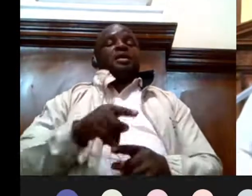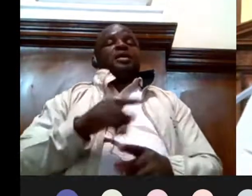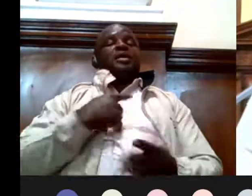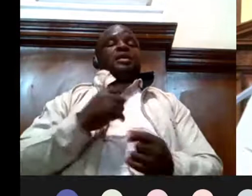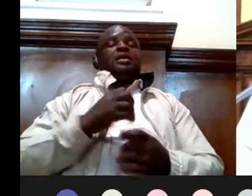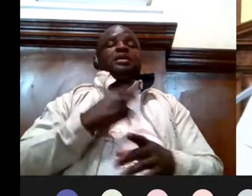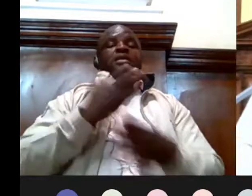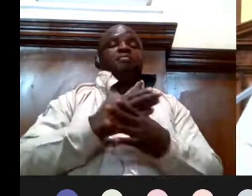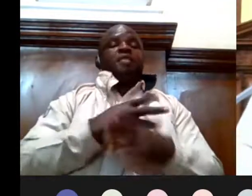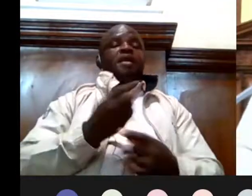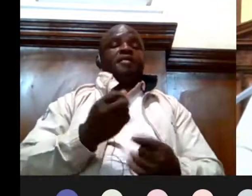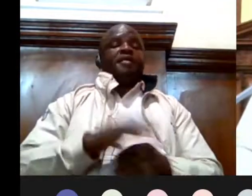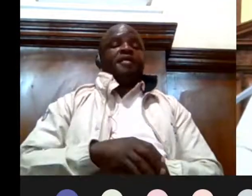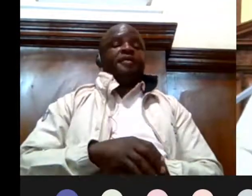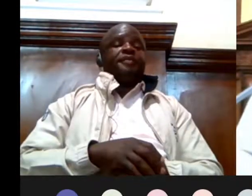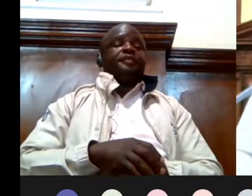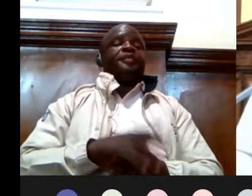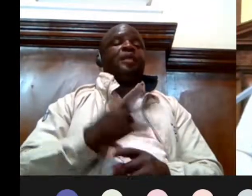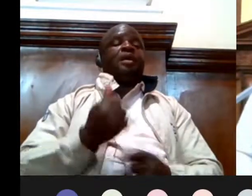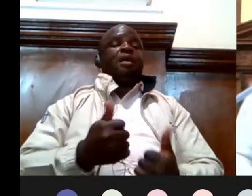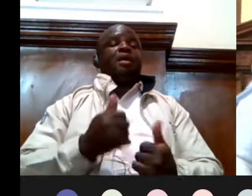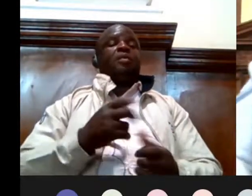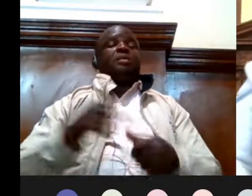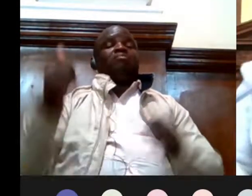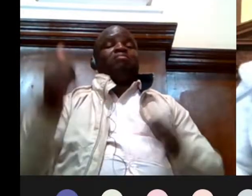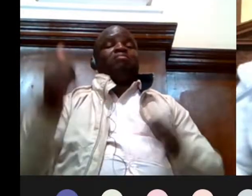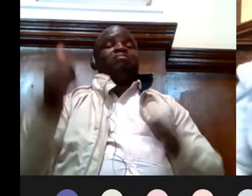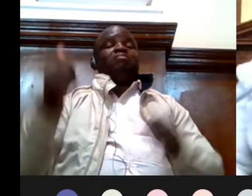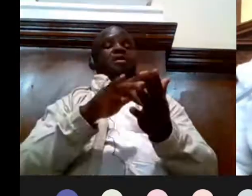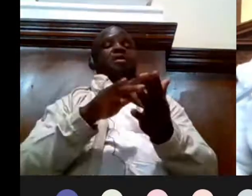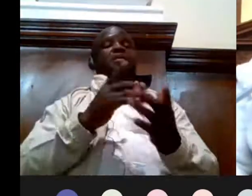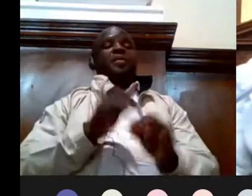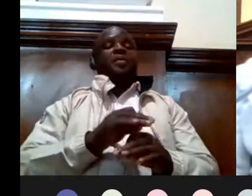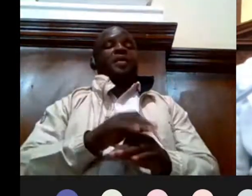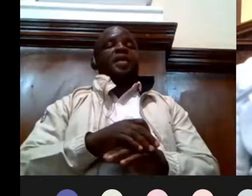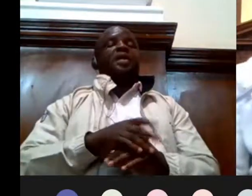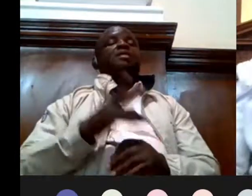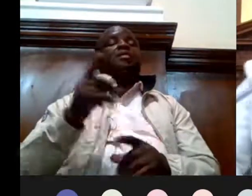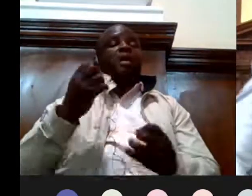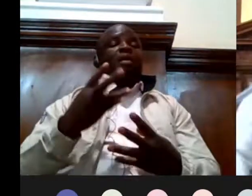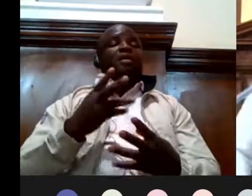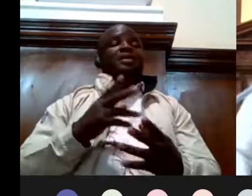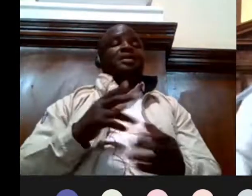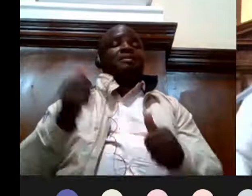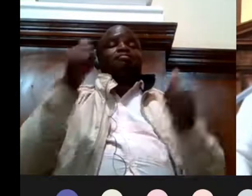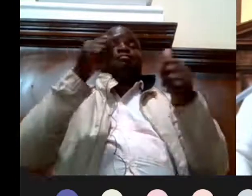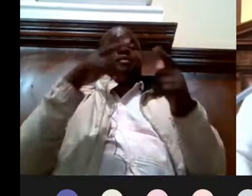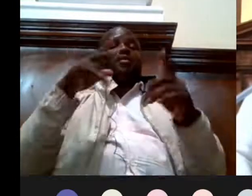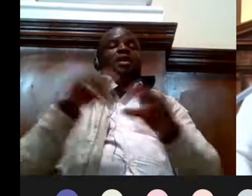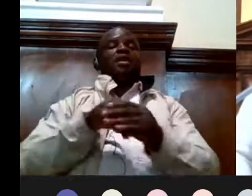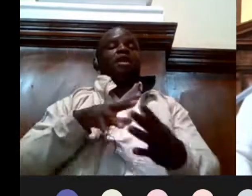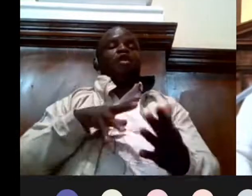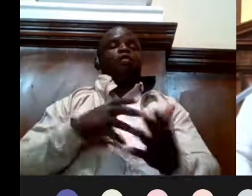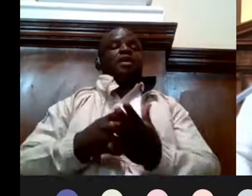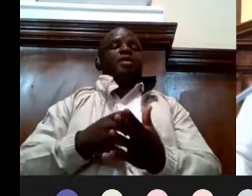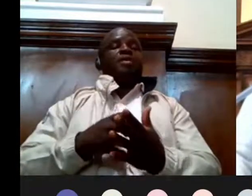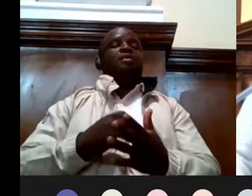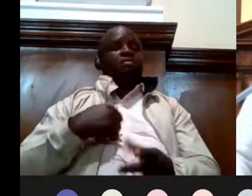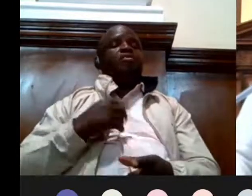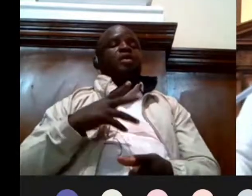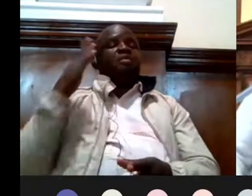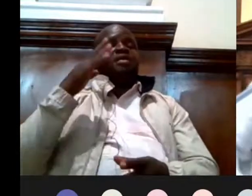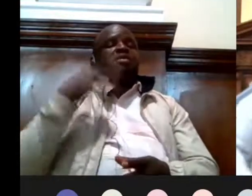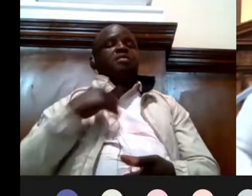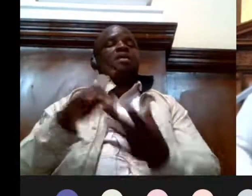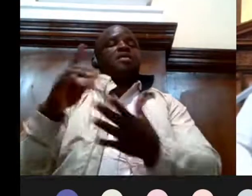ineffective. Asinabo omama abaphethe position. Xa bekhona kubekho aba bawiki, siyabazi siyaba elector ku local